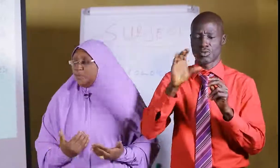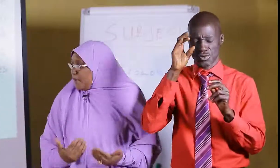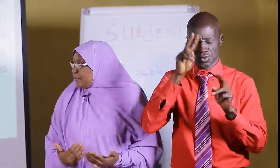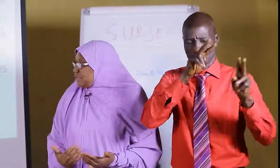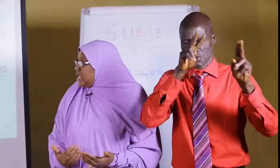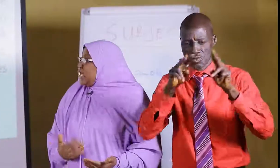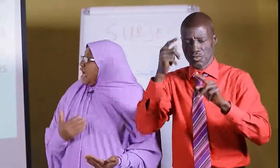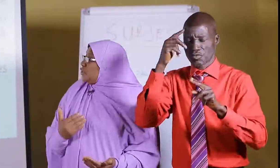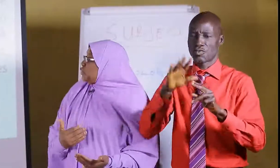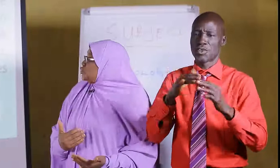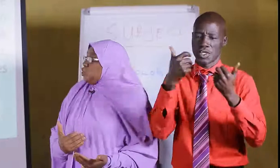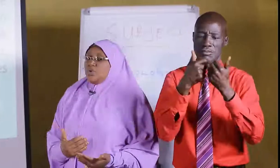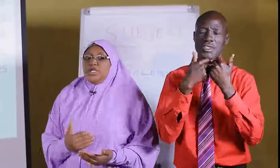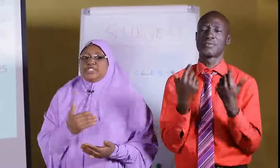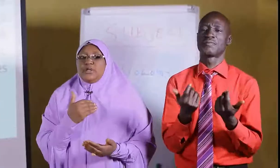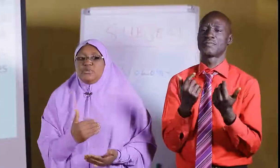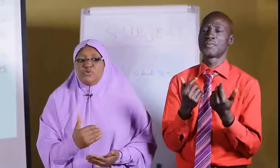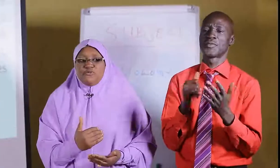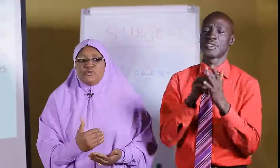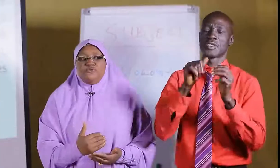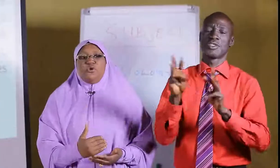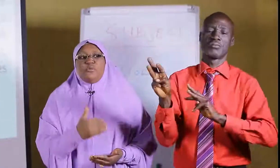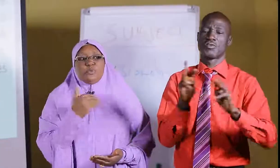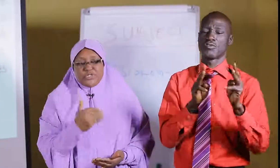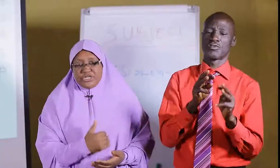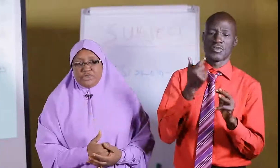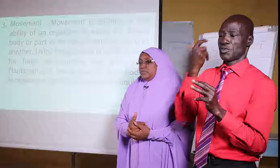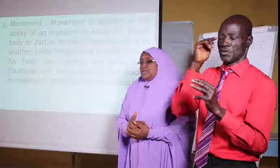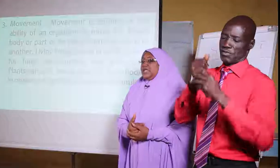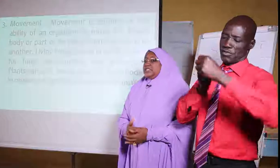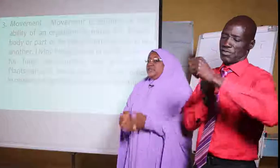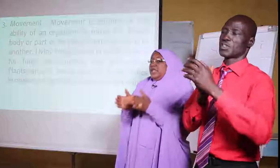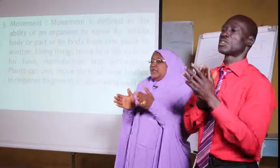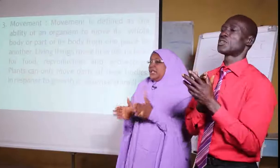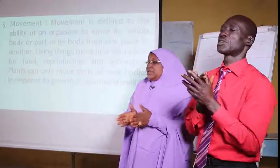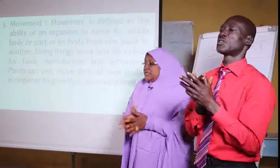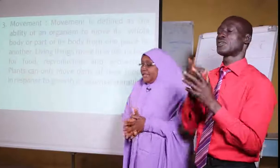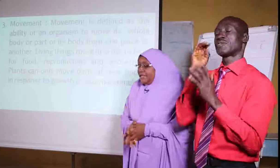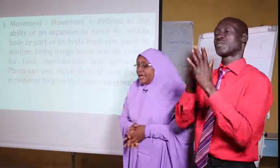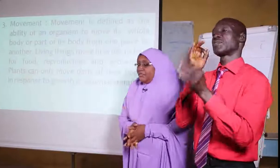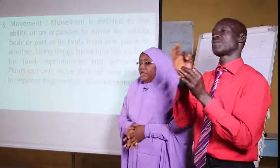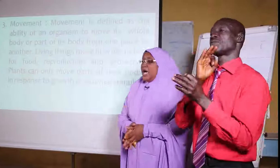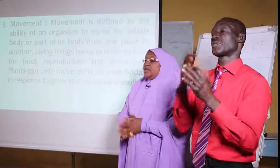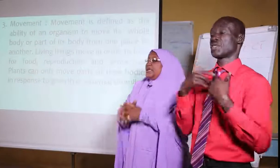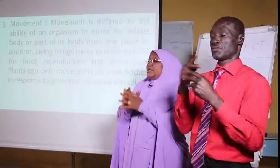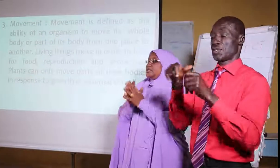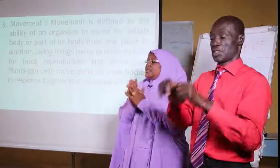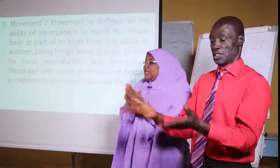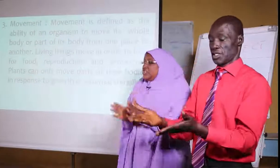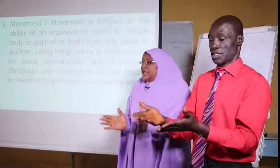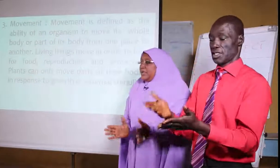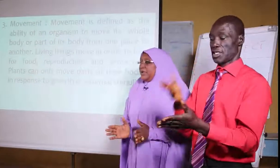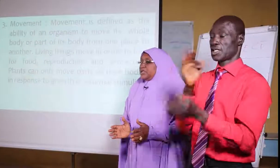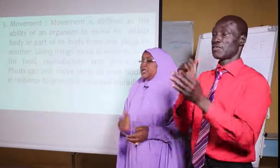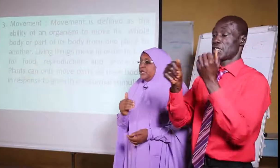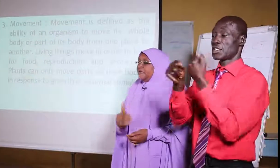reproductive purposes. And also, it can move for protection. That is, if an animal is staying here and there is